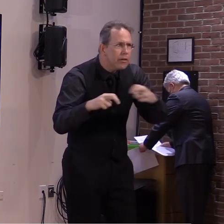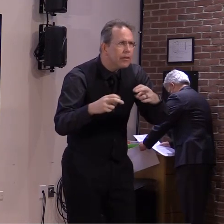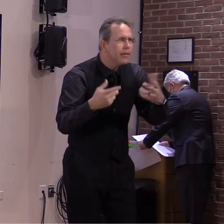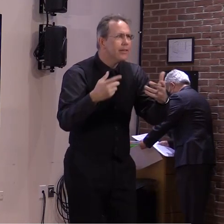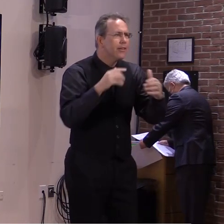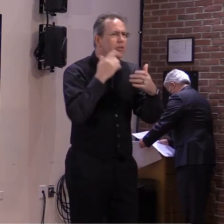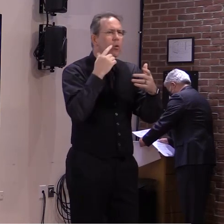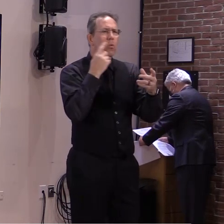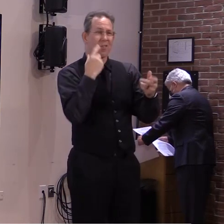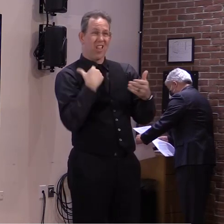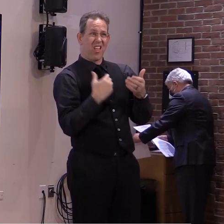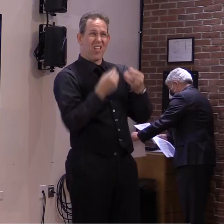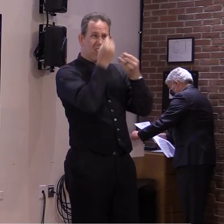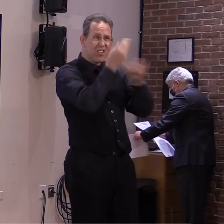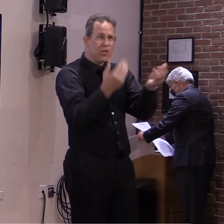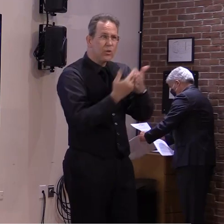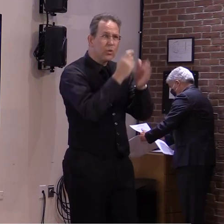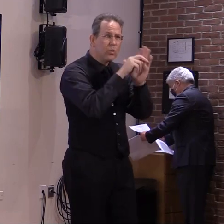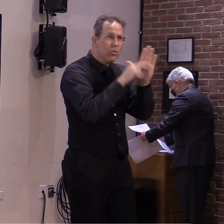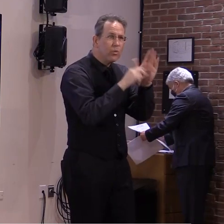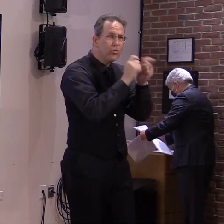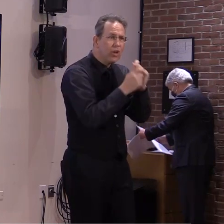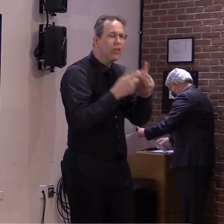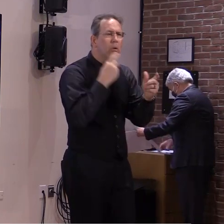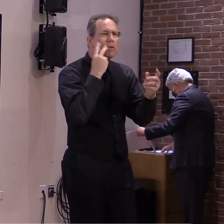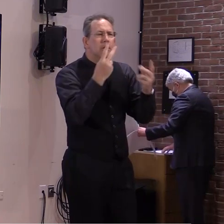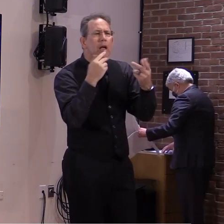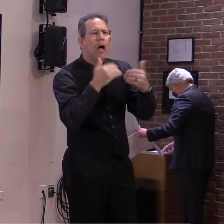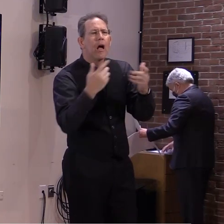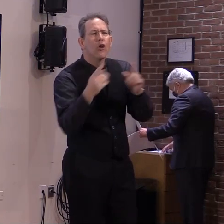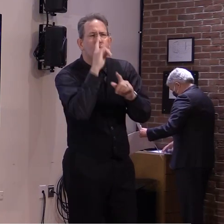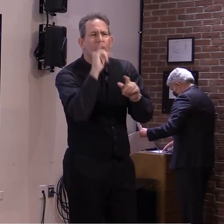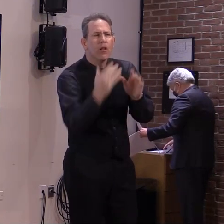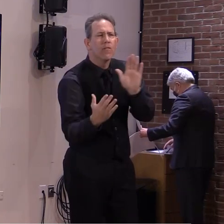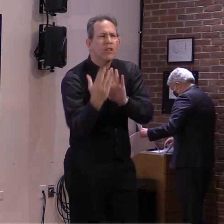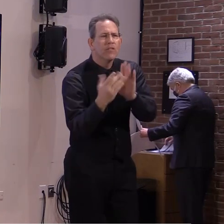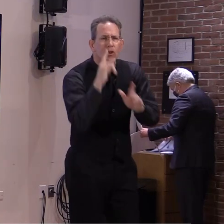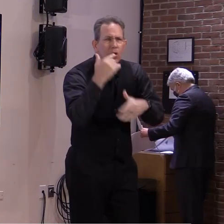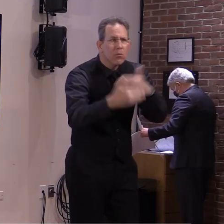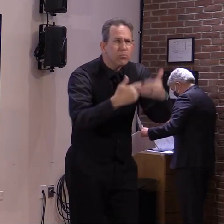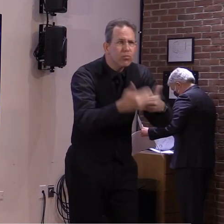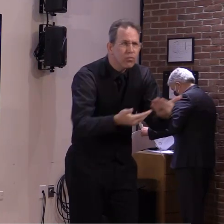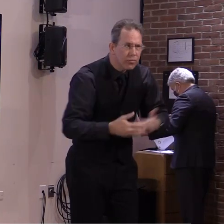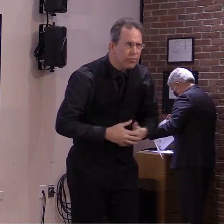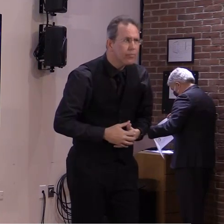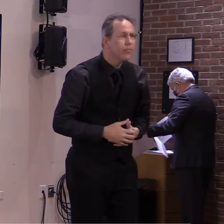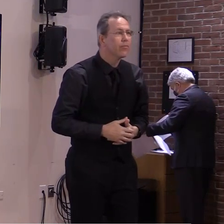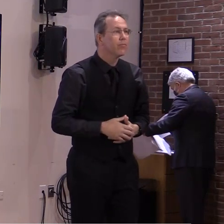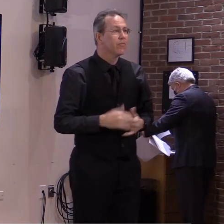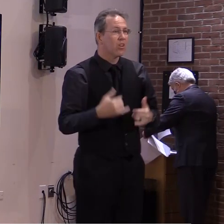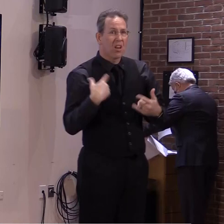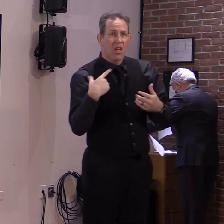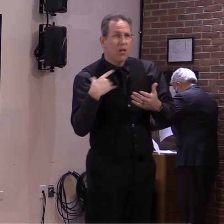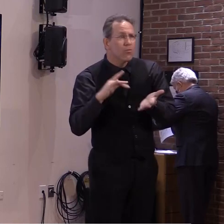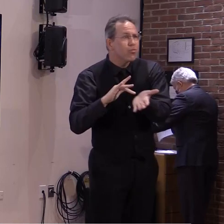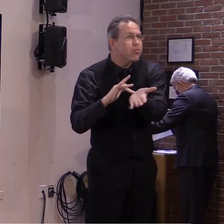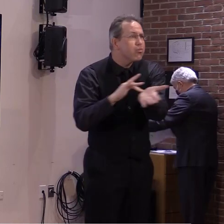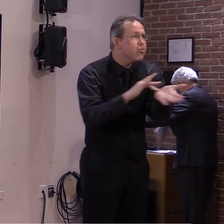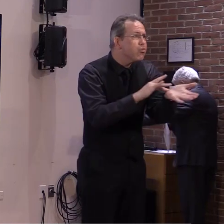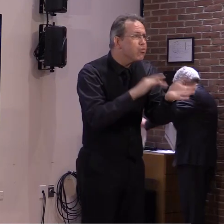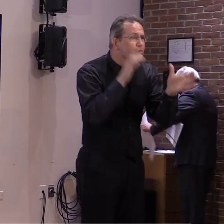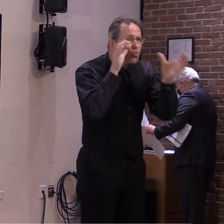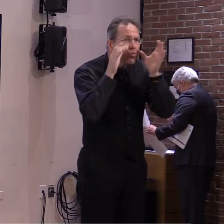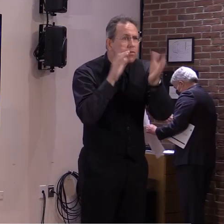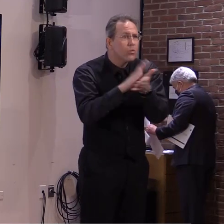weeks. We are now in the process of getting feedback on the draft guidance from our education stakeholder groups. I expect we will publish